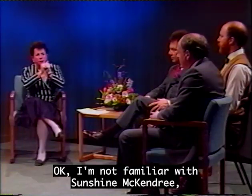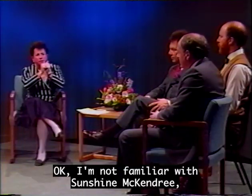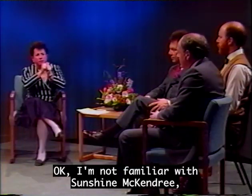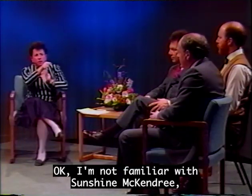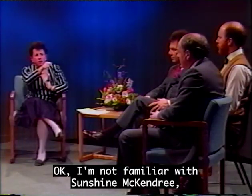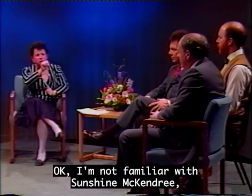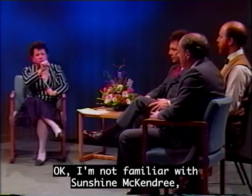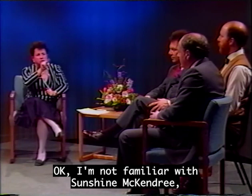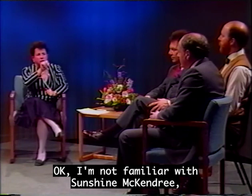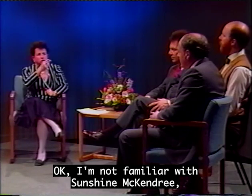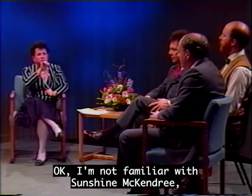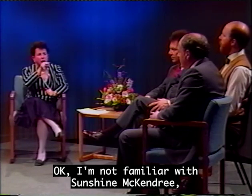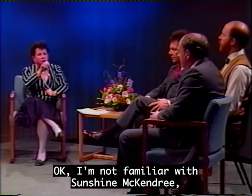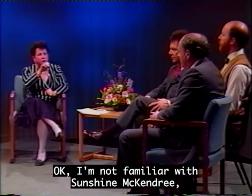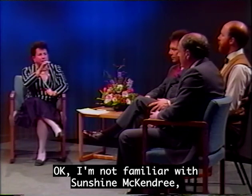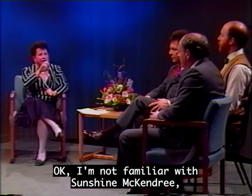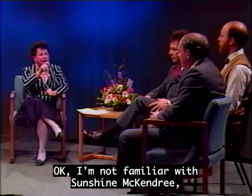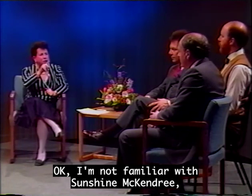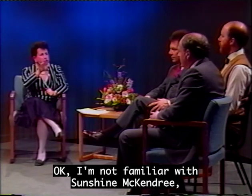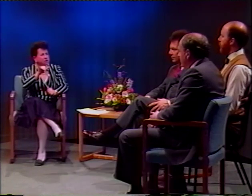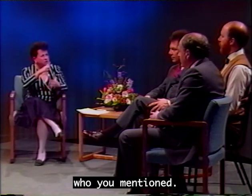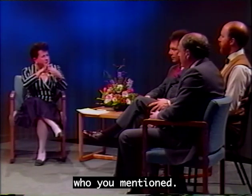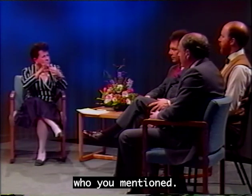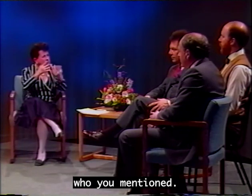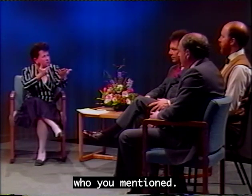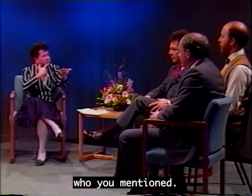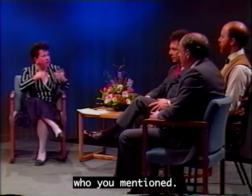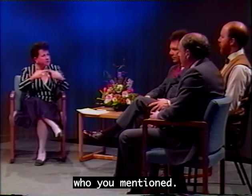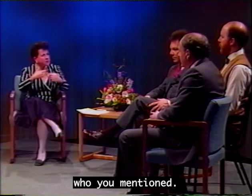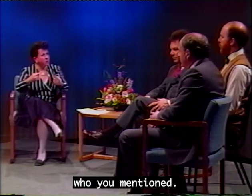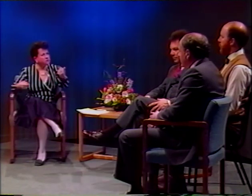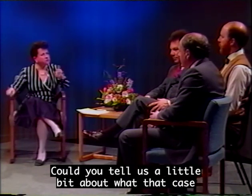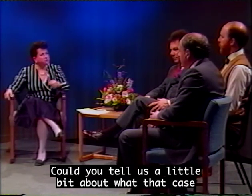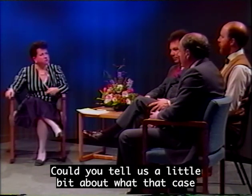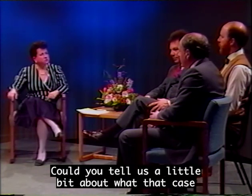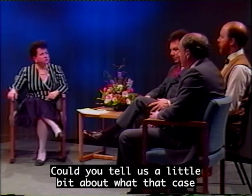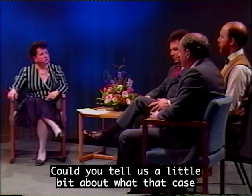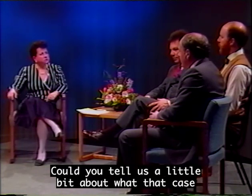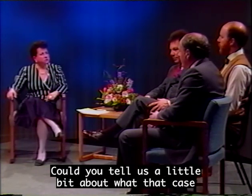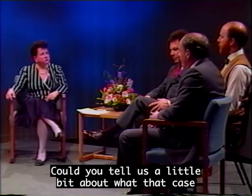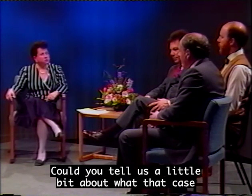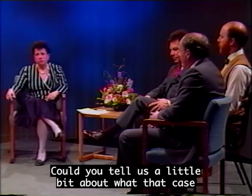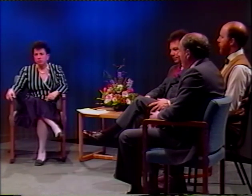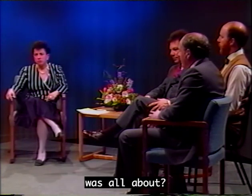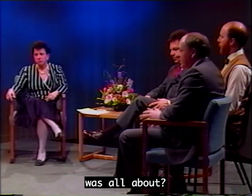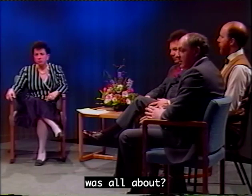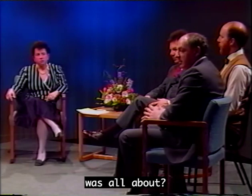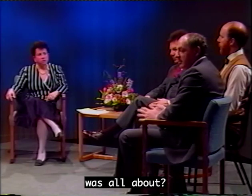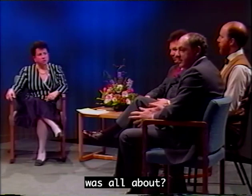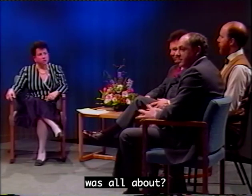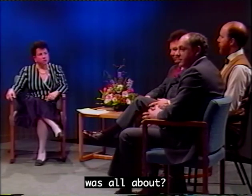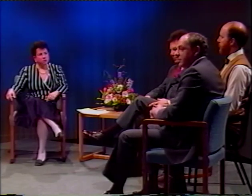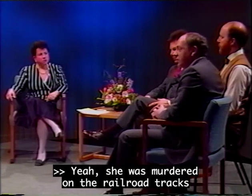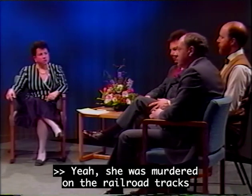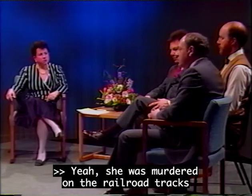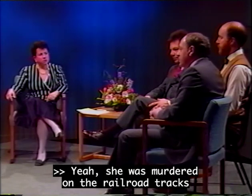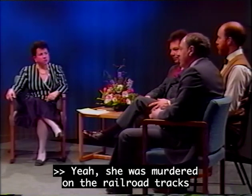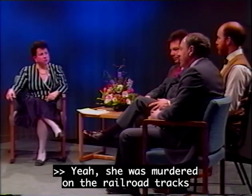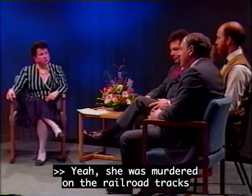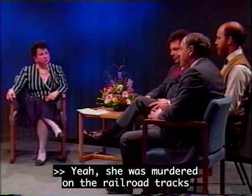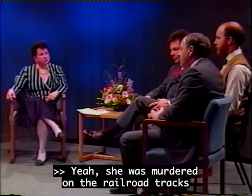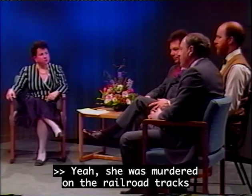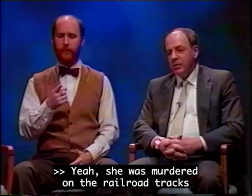Okay, I'm not familiar with Sunshine McKendry, who you mentioned. Could you tell us a little bit about what that case was all about? Yes, she